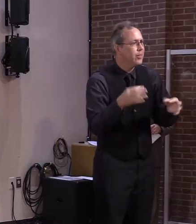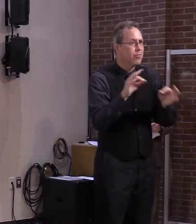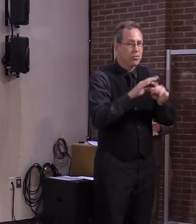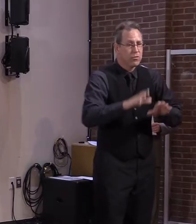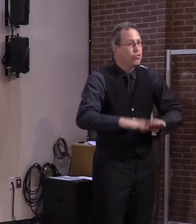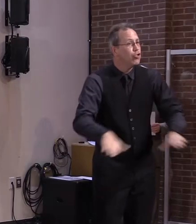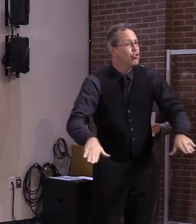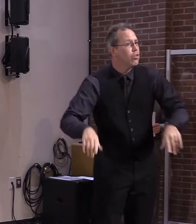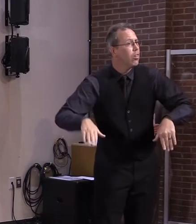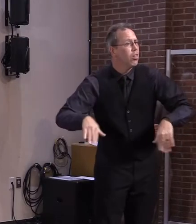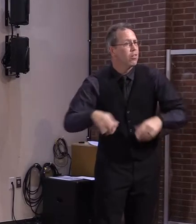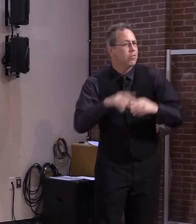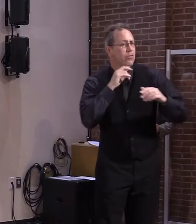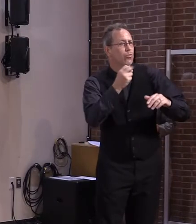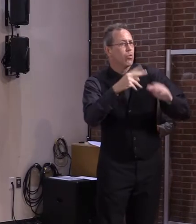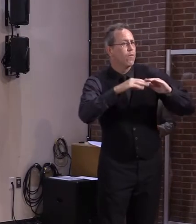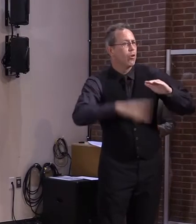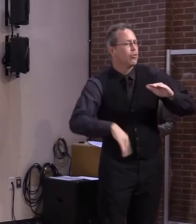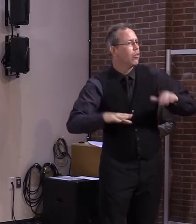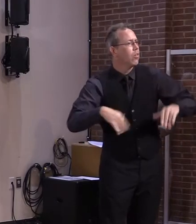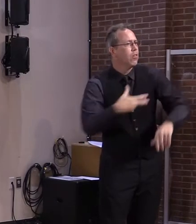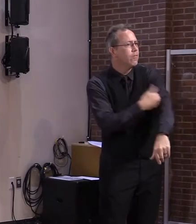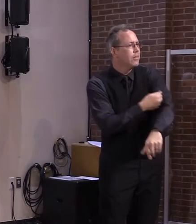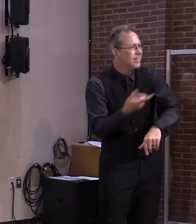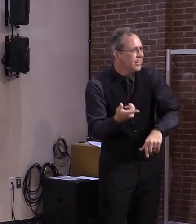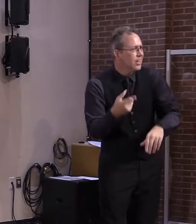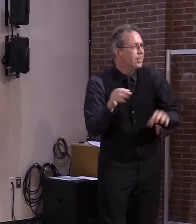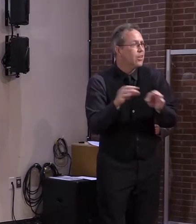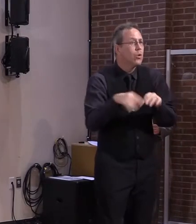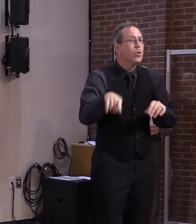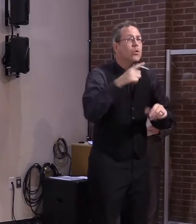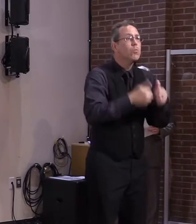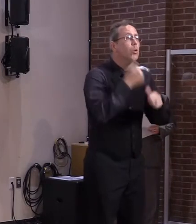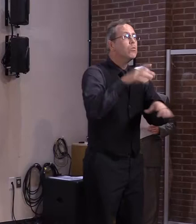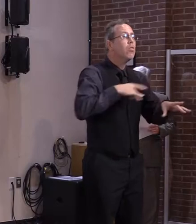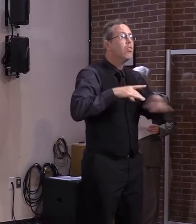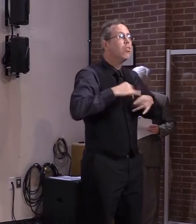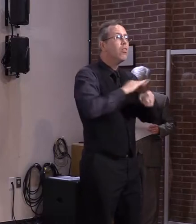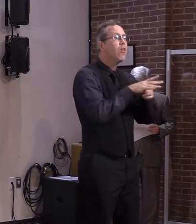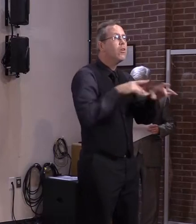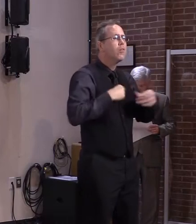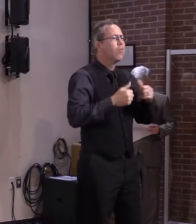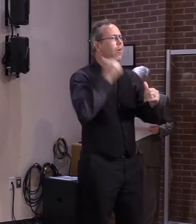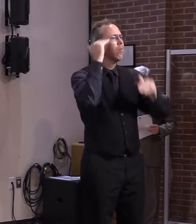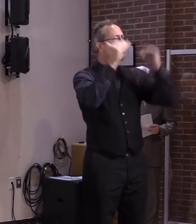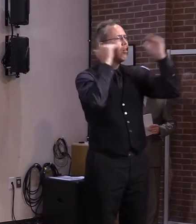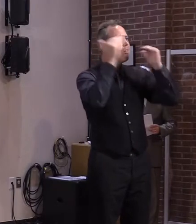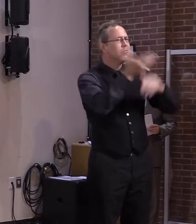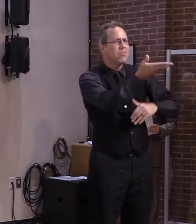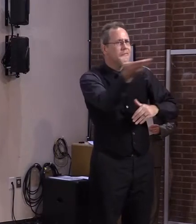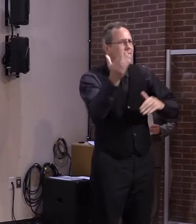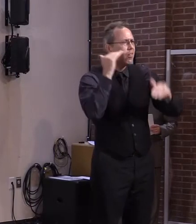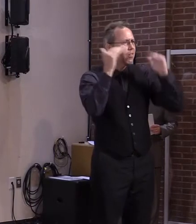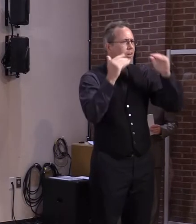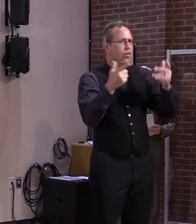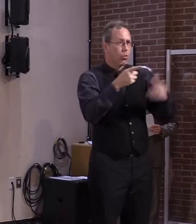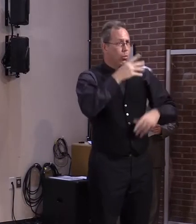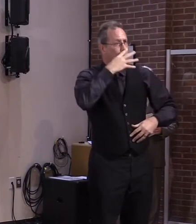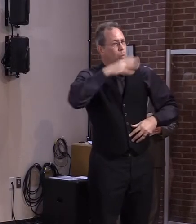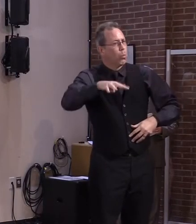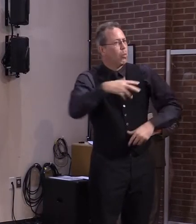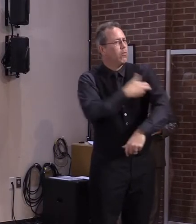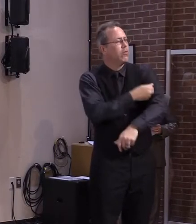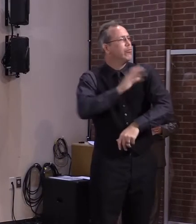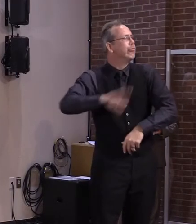severe outcomes. So the most important step we can take as a state is to get as many people vaccinated